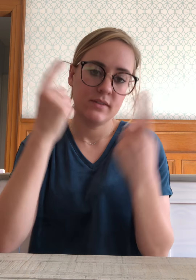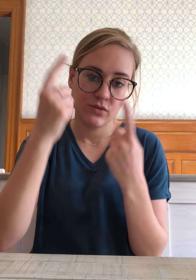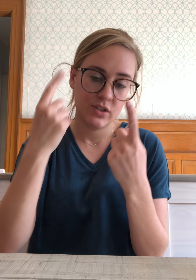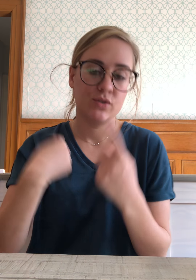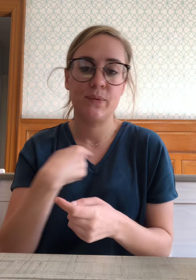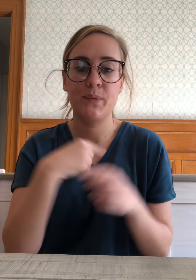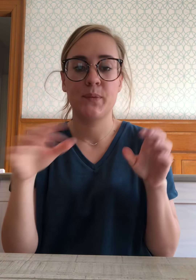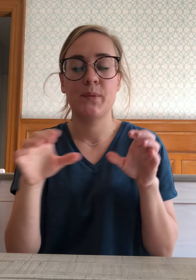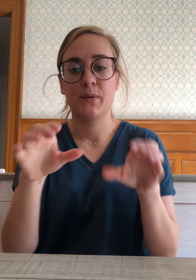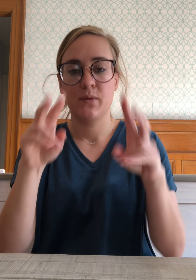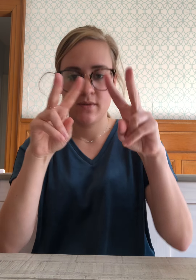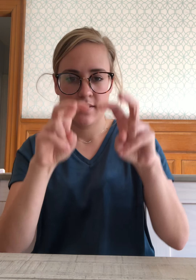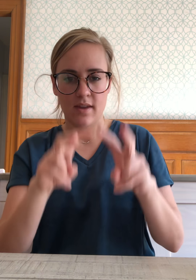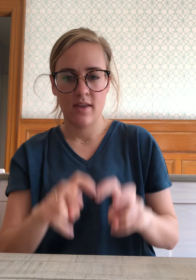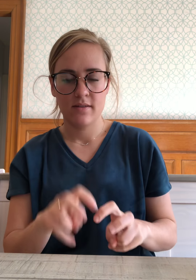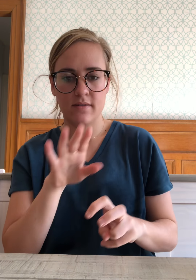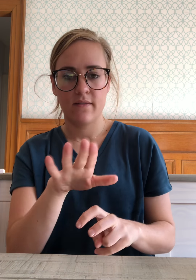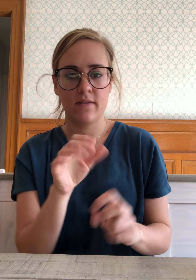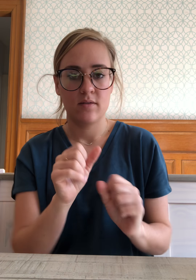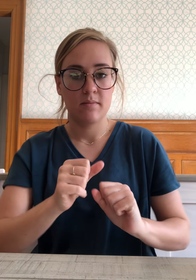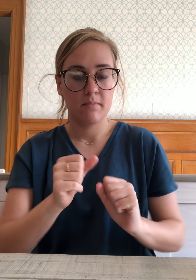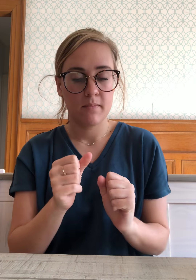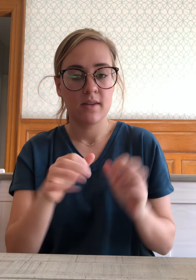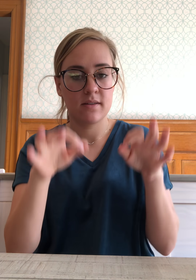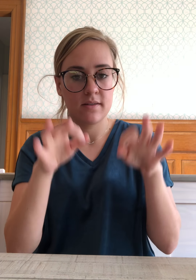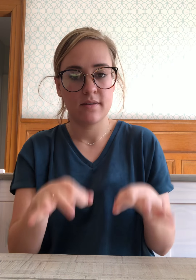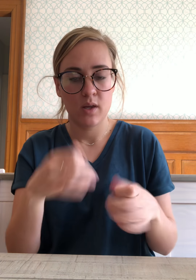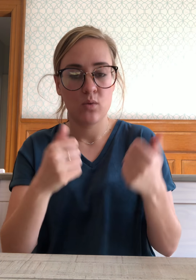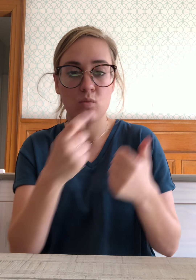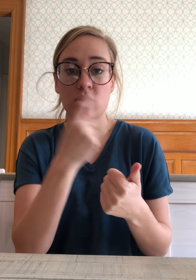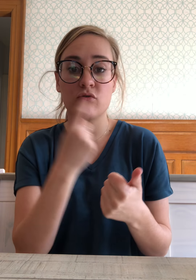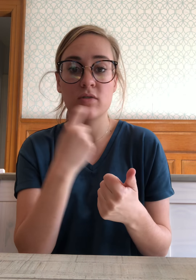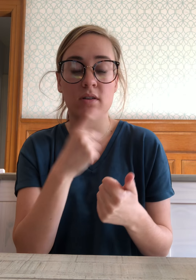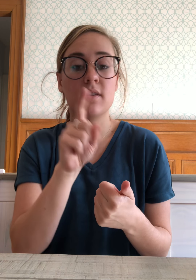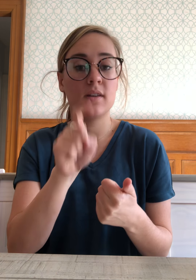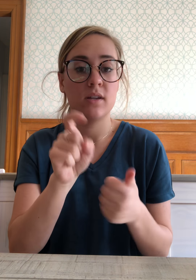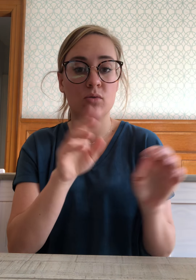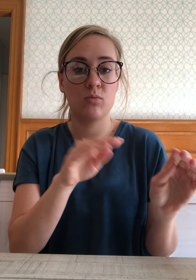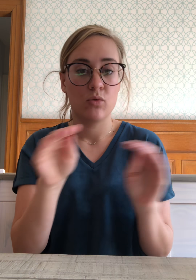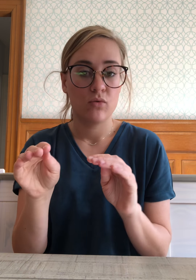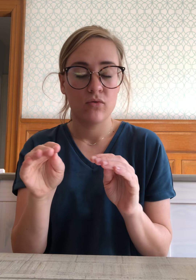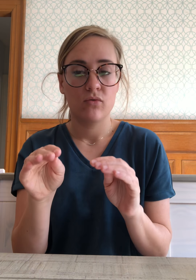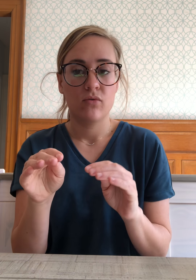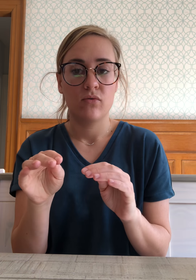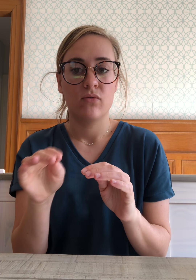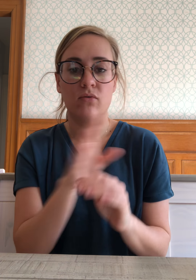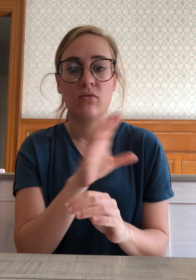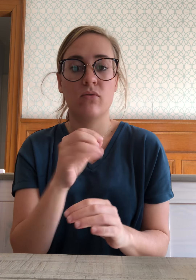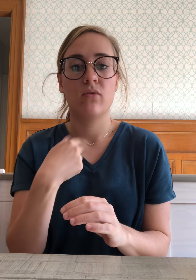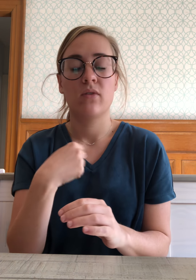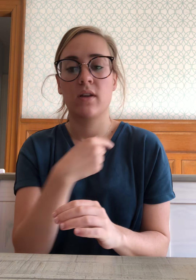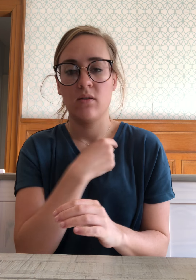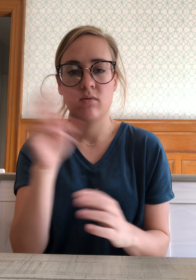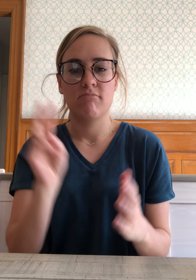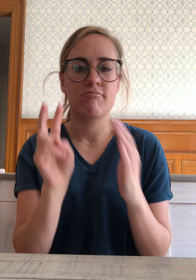analysis, space analysis, to determine which teeth should be moved, and we project their final positions for